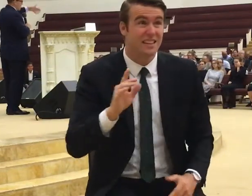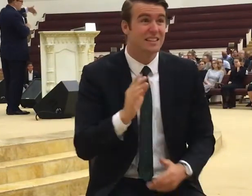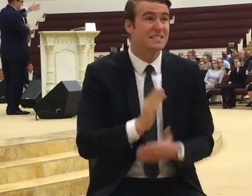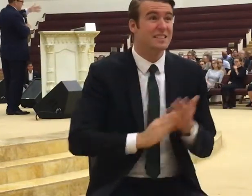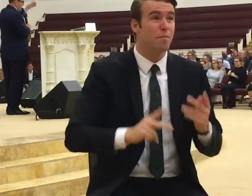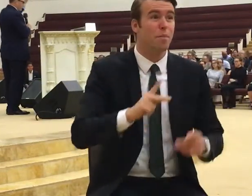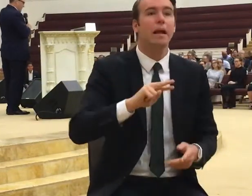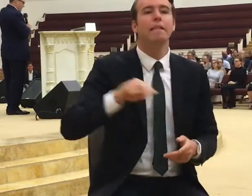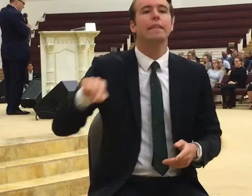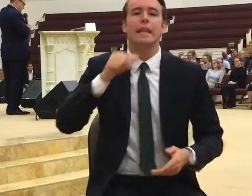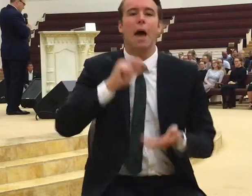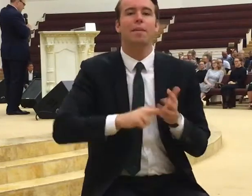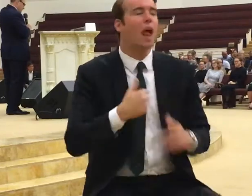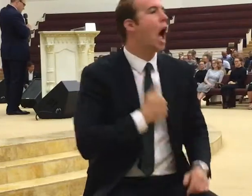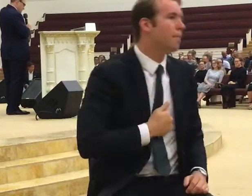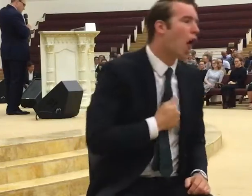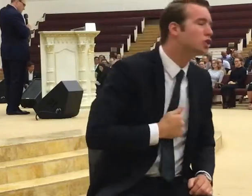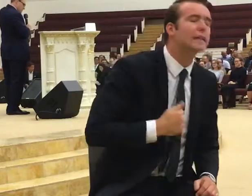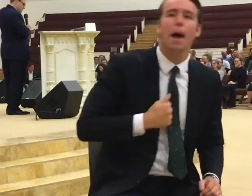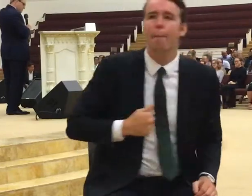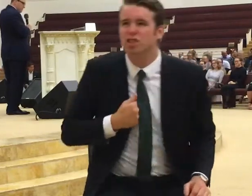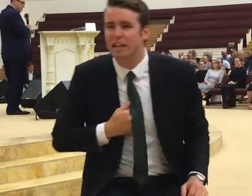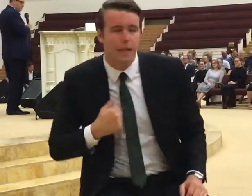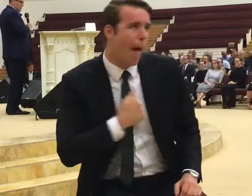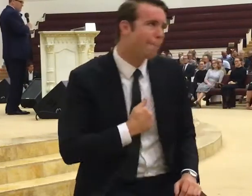go out and apologize to everybody.